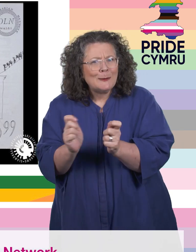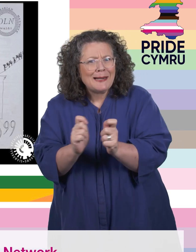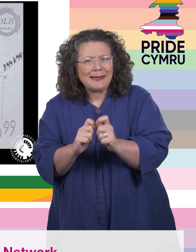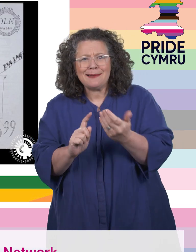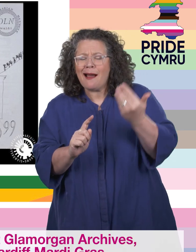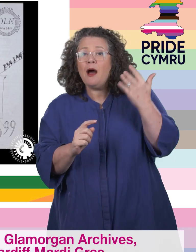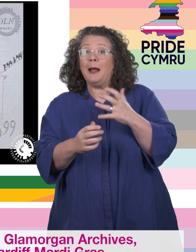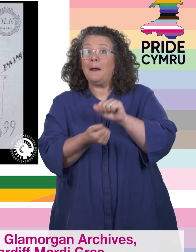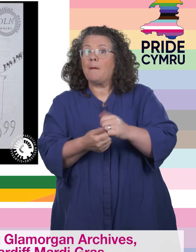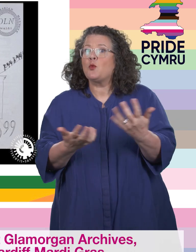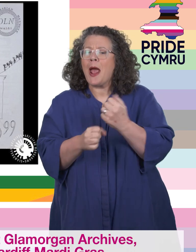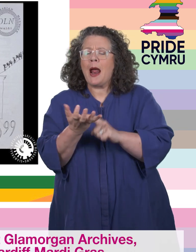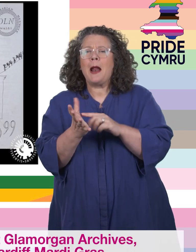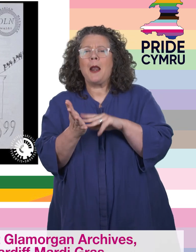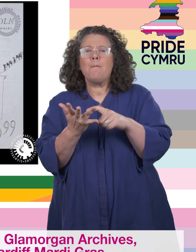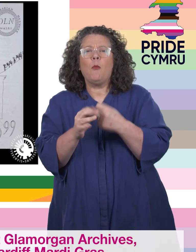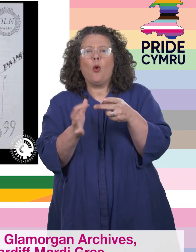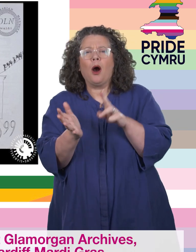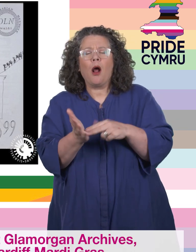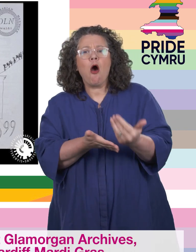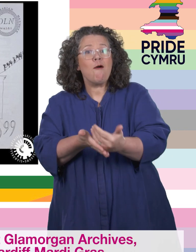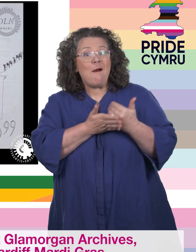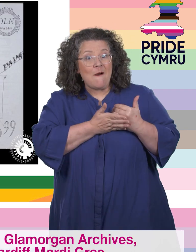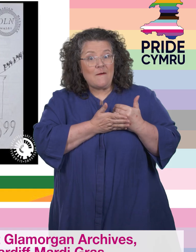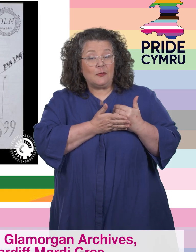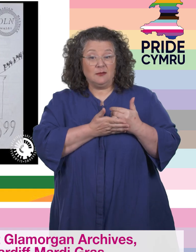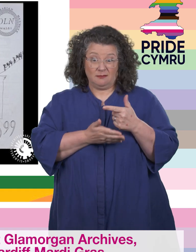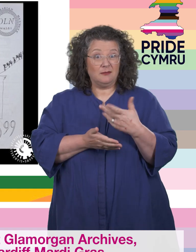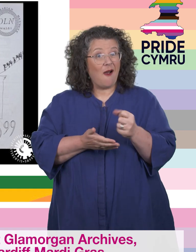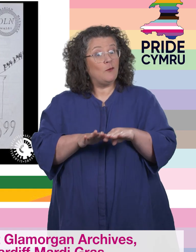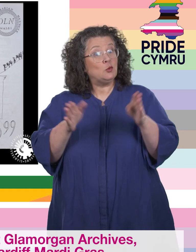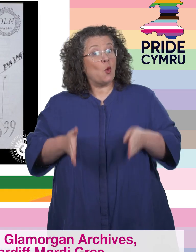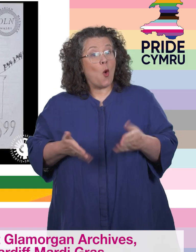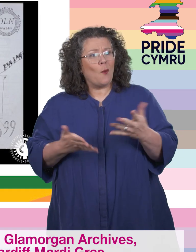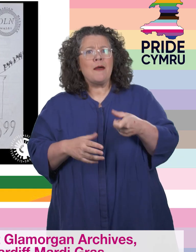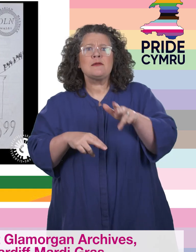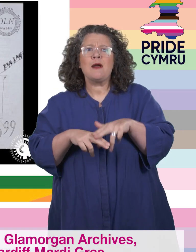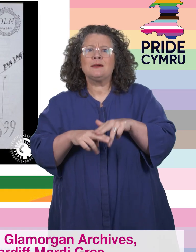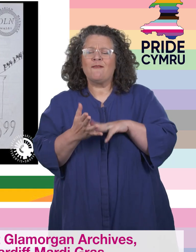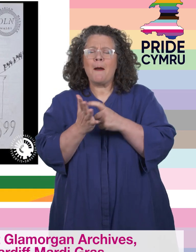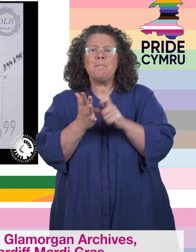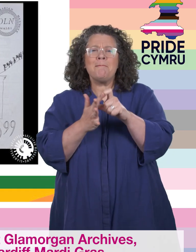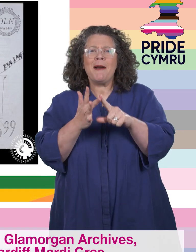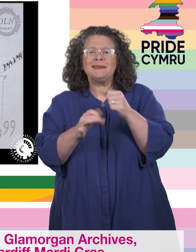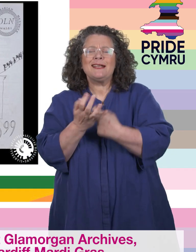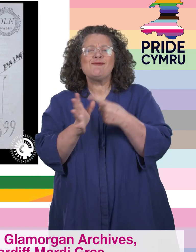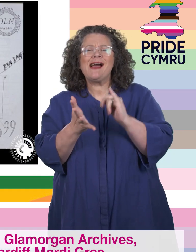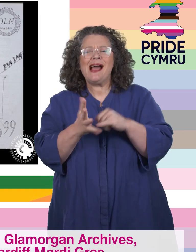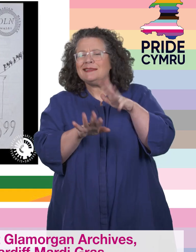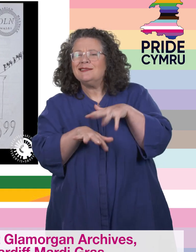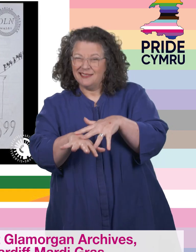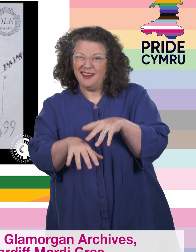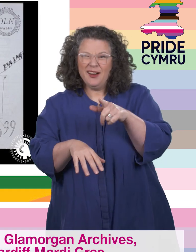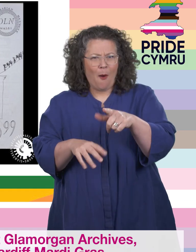Network, and all these newsletters are held at Glamorgan Archives, and they would have a stall